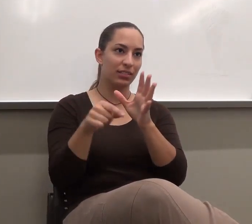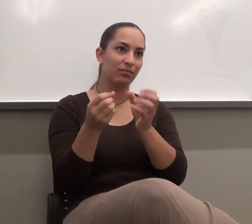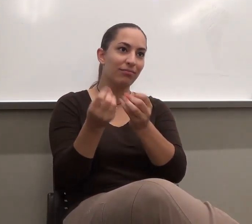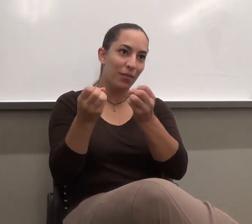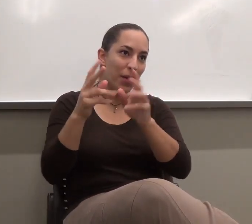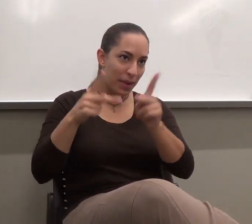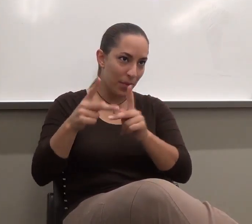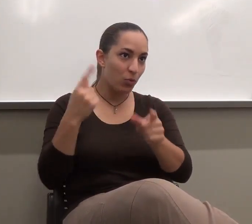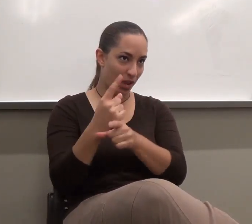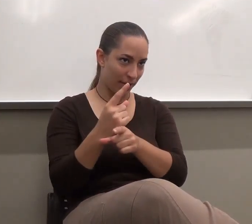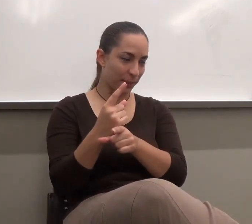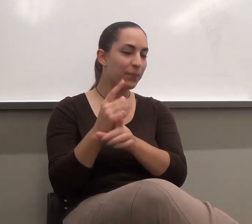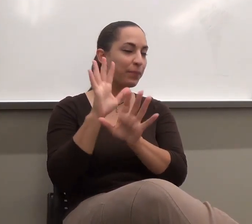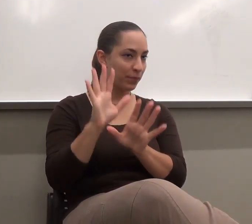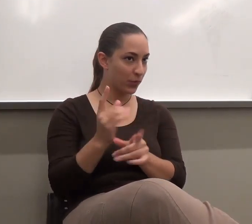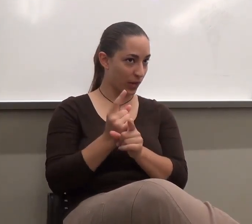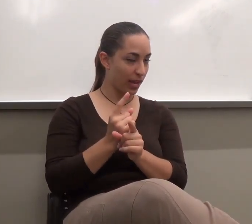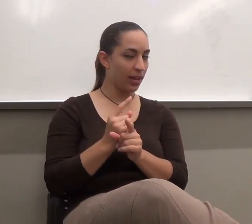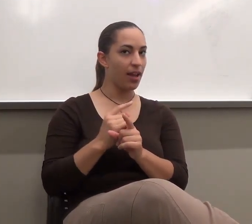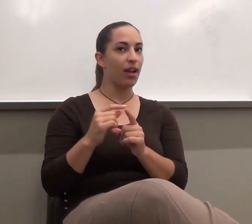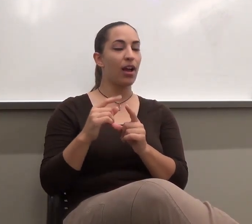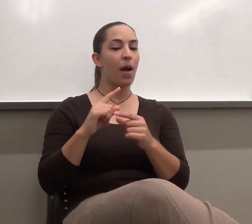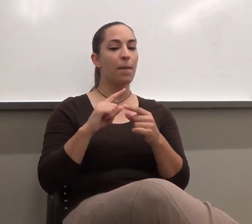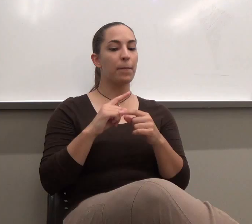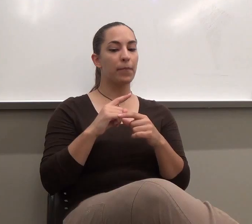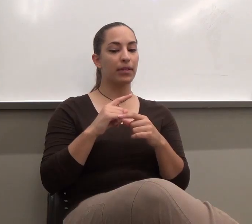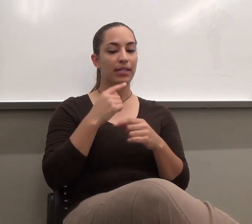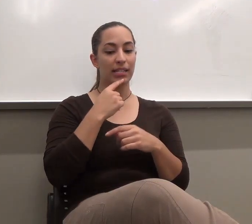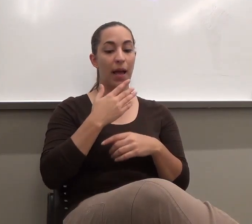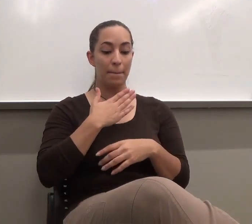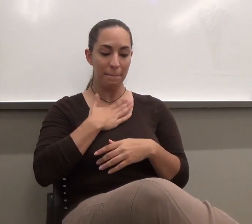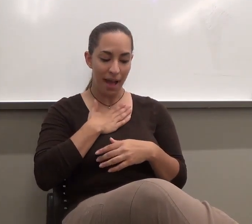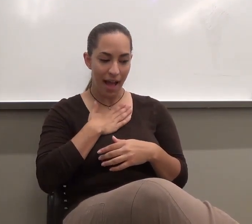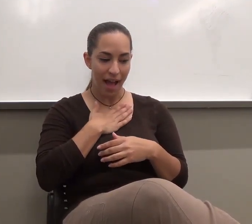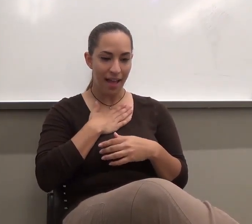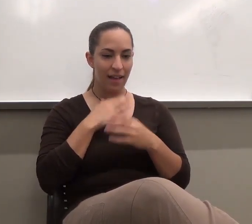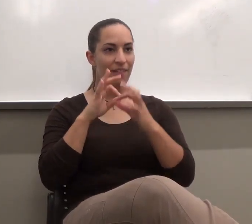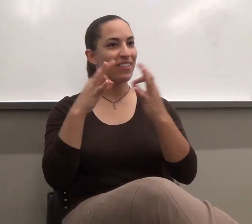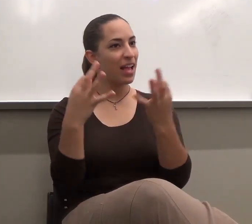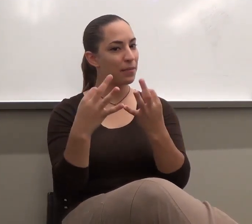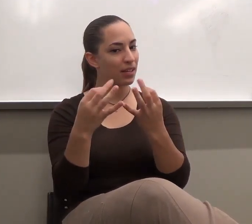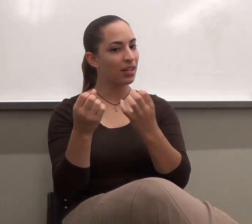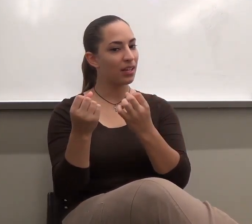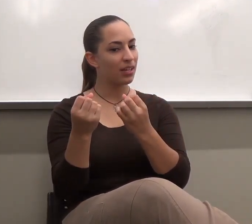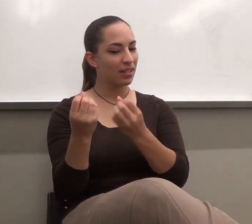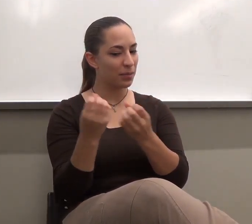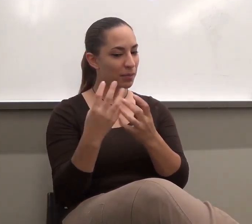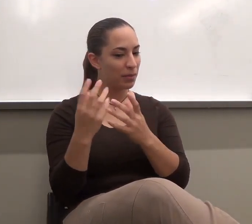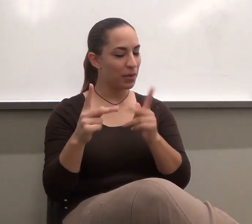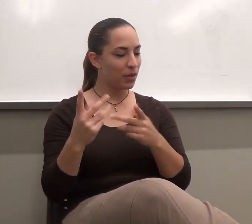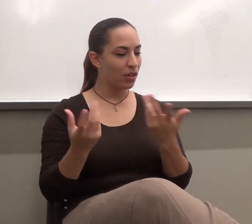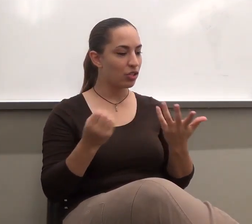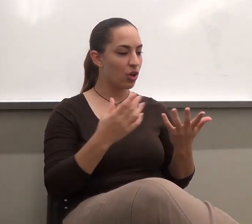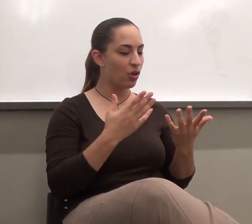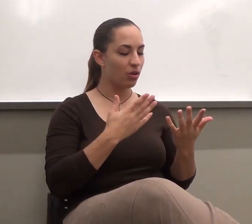one person. When she says my family is doing something, does she say my family do, like